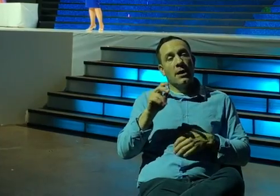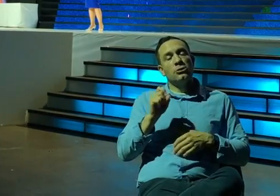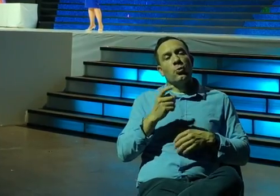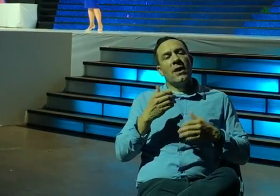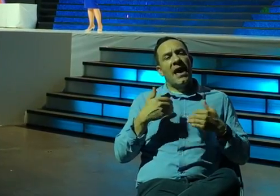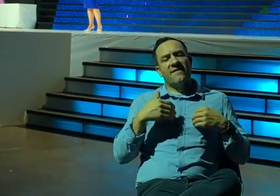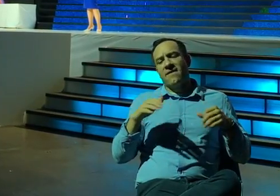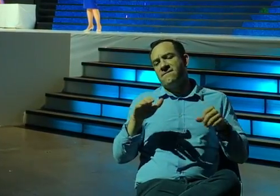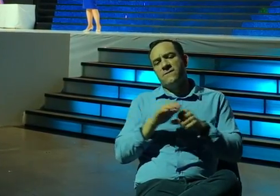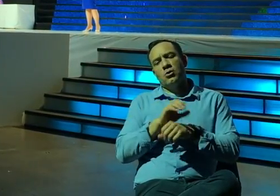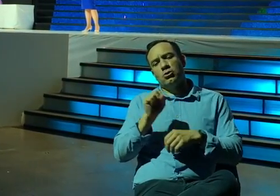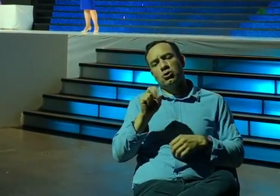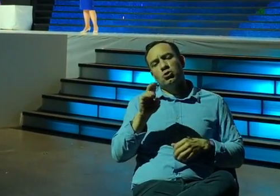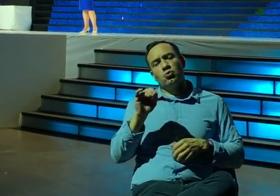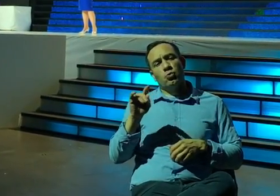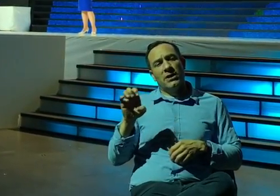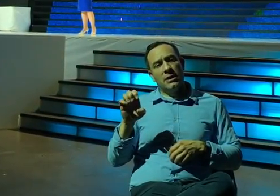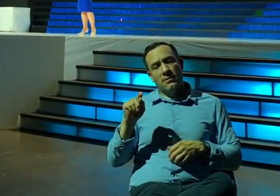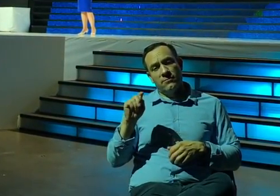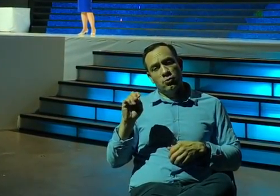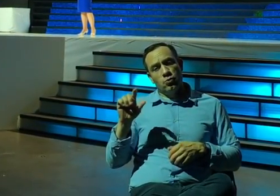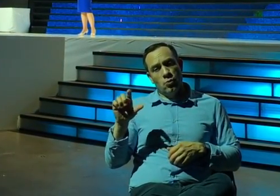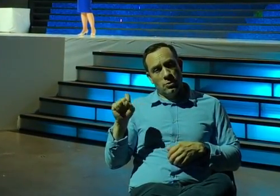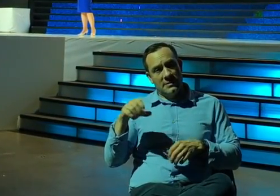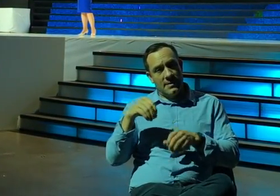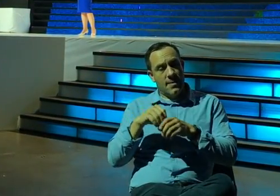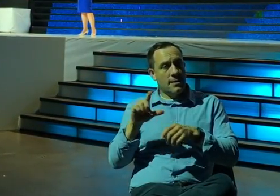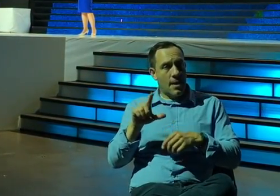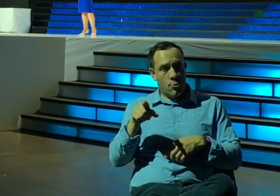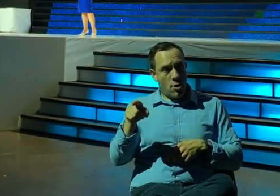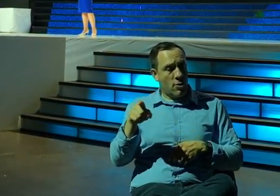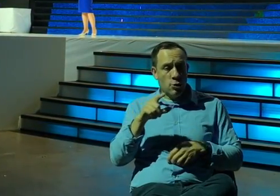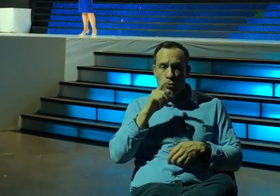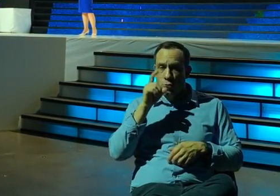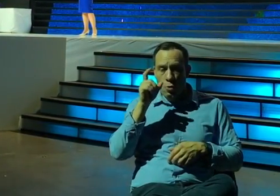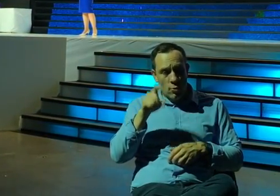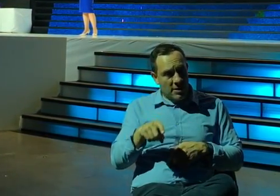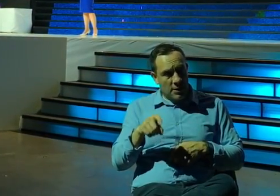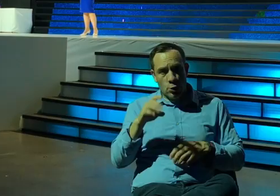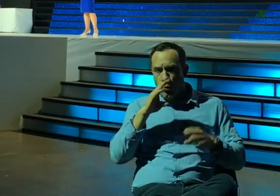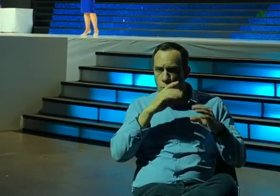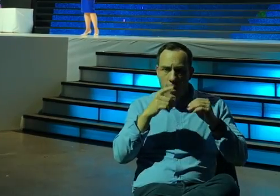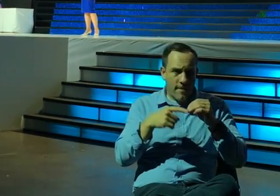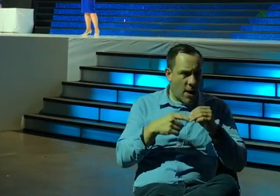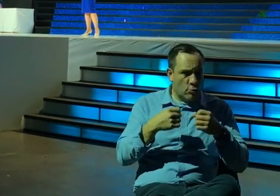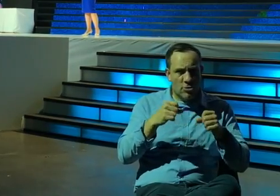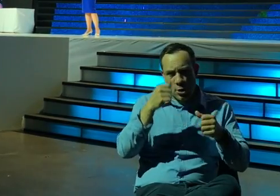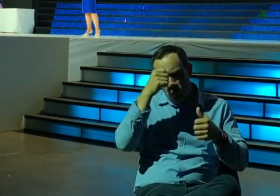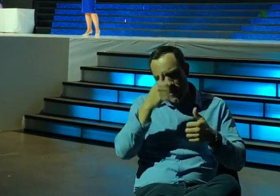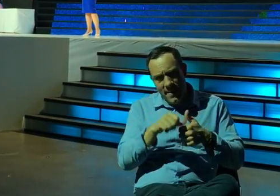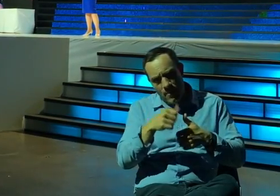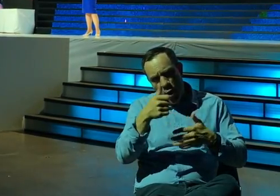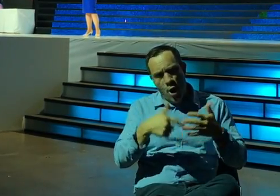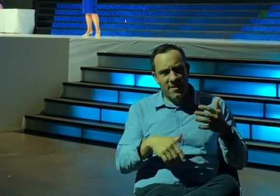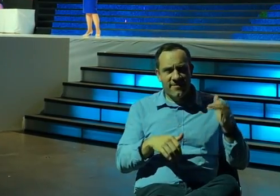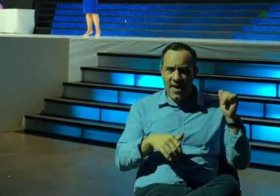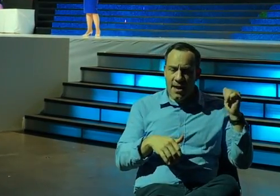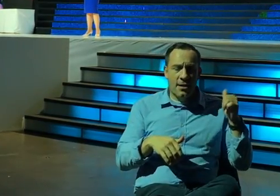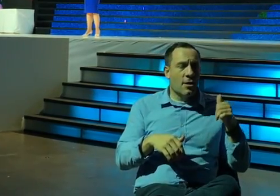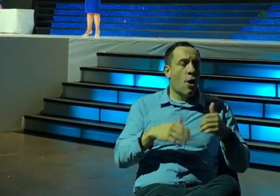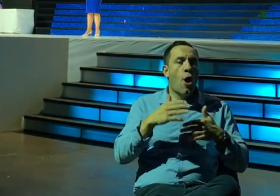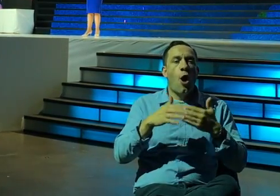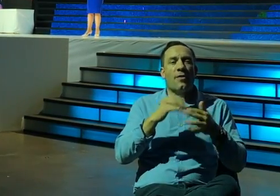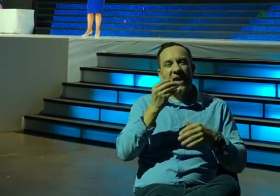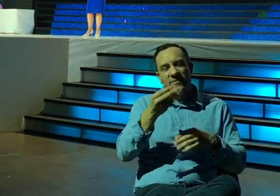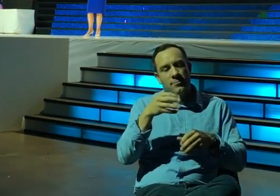you. They're all in your Shareables library, so you don't have to worry about trying to remember any of this. All the information